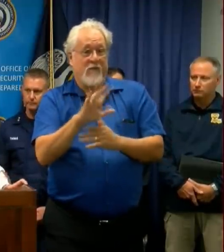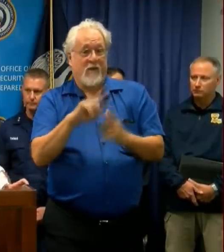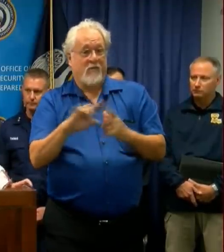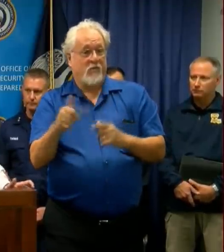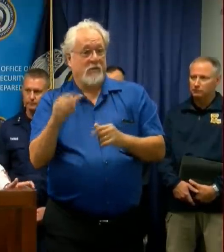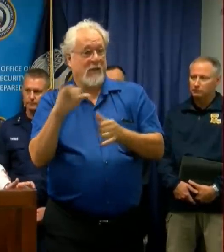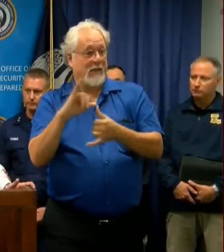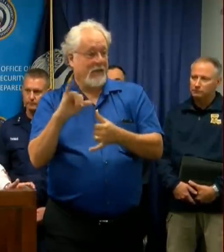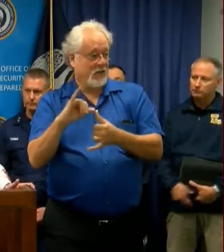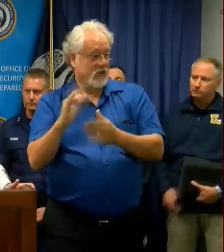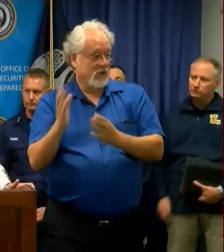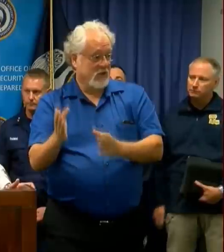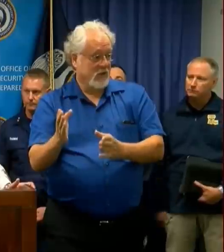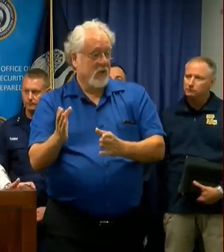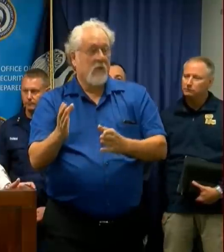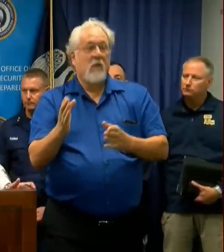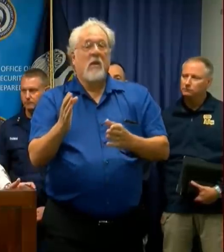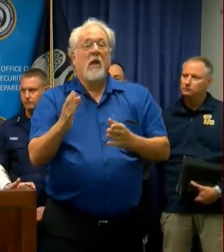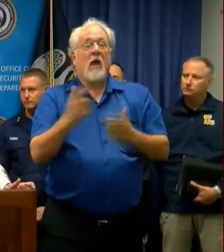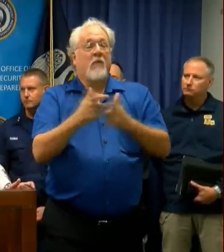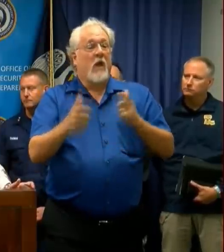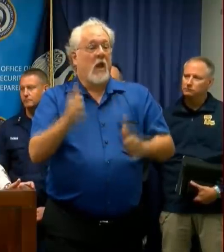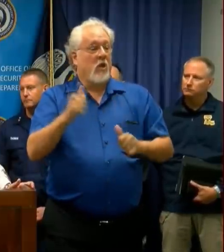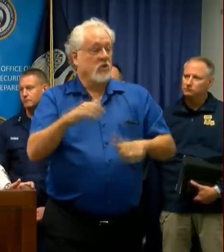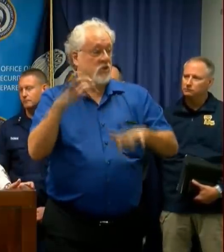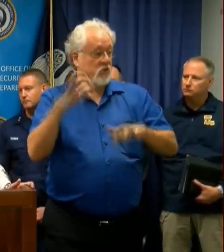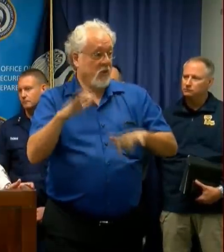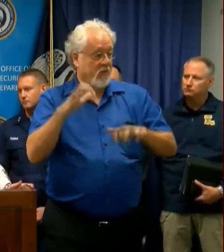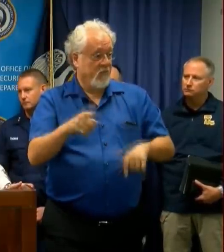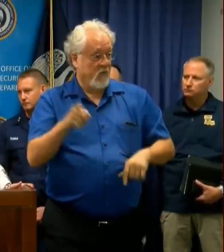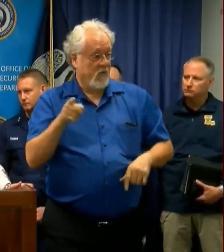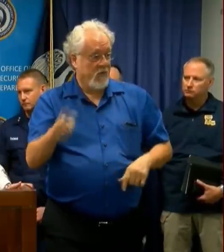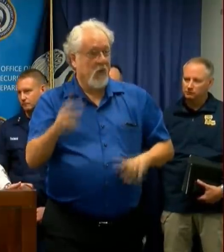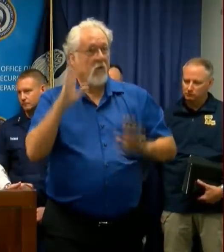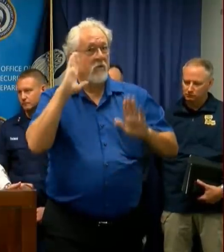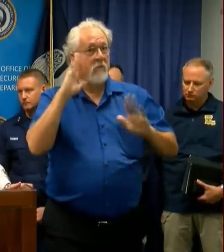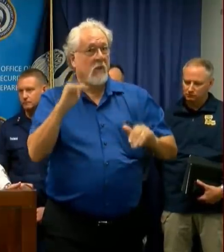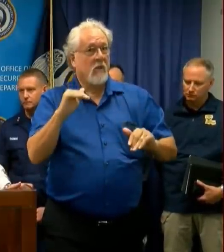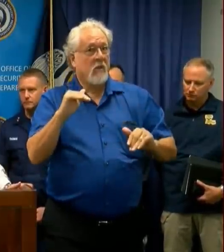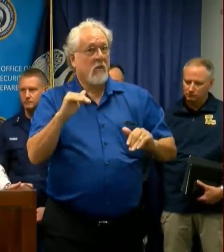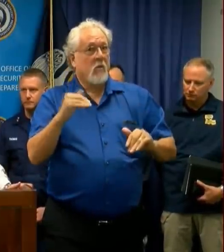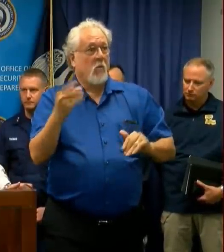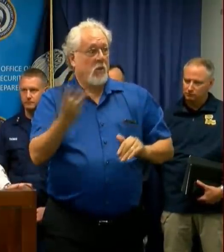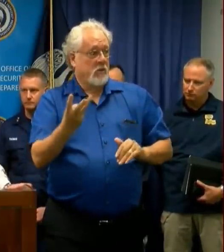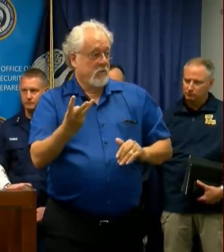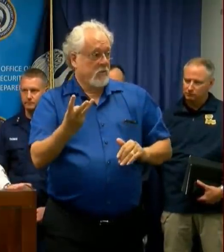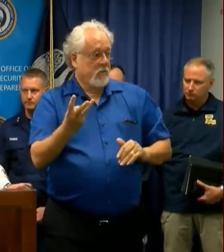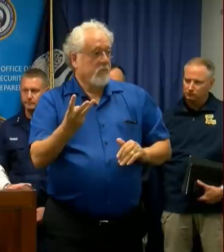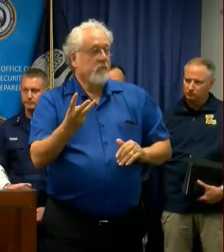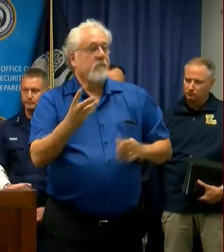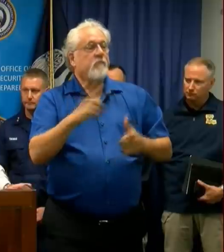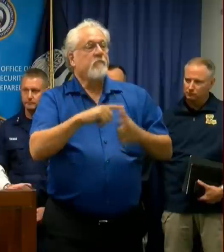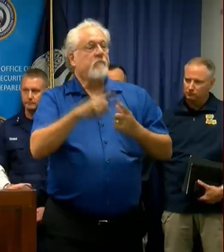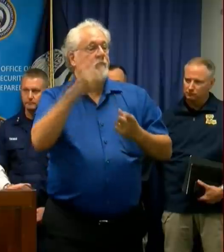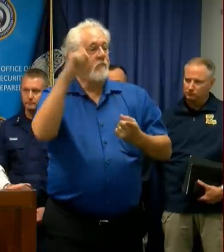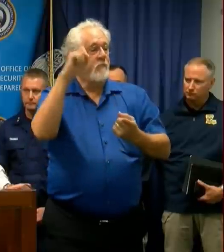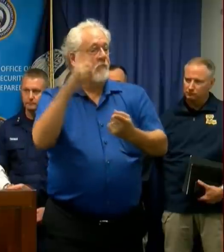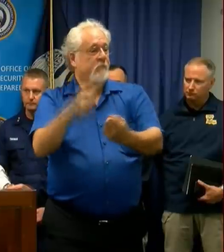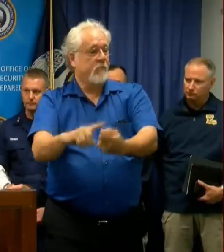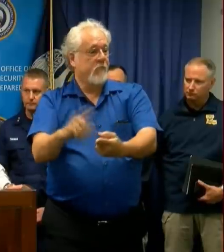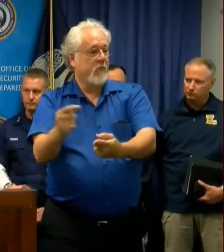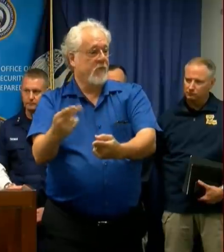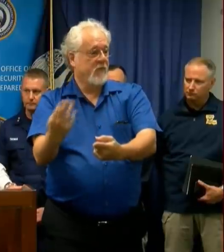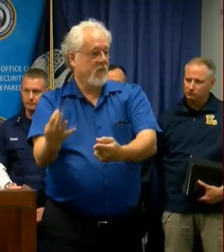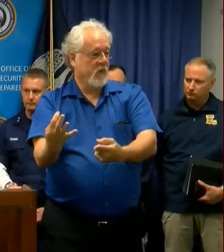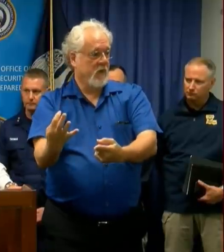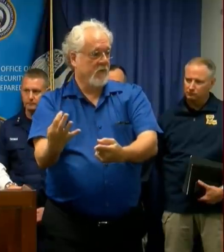5 and 10 inches of rain. The largest rainfall there is expected Wednesday, and it tapers off Thursday and